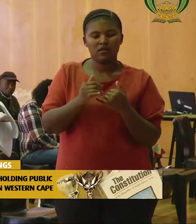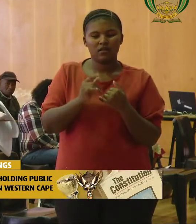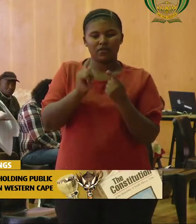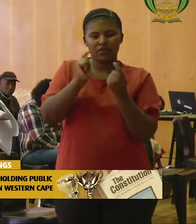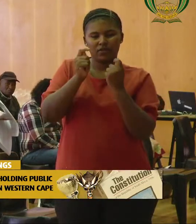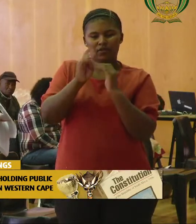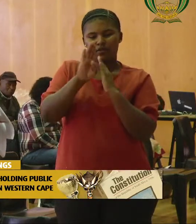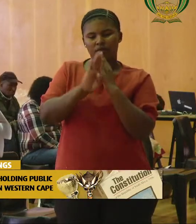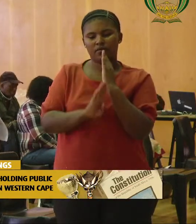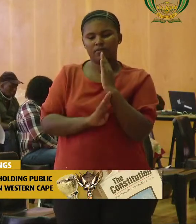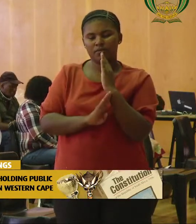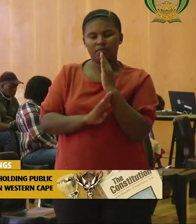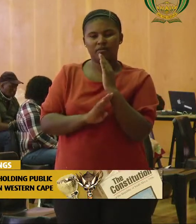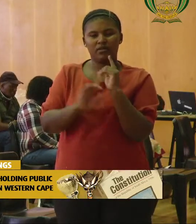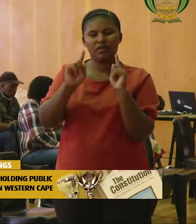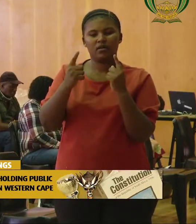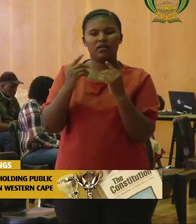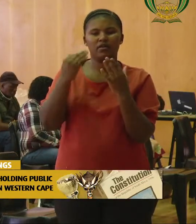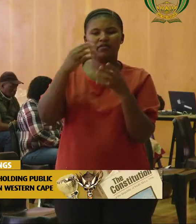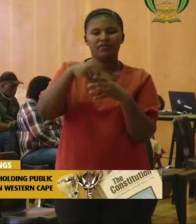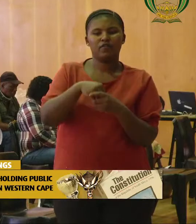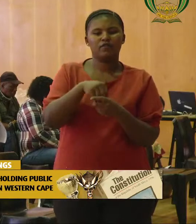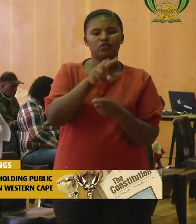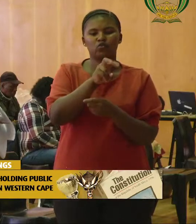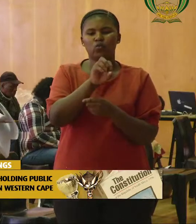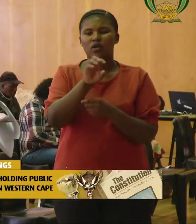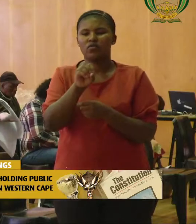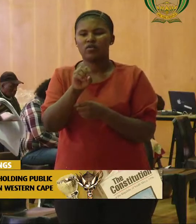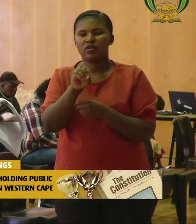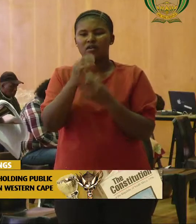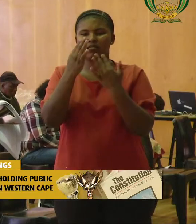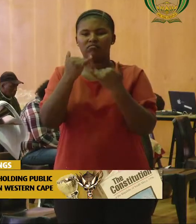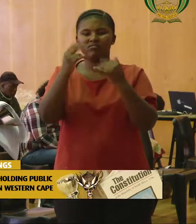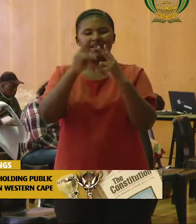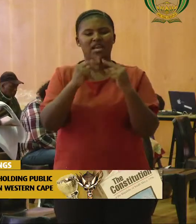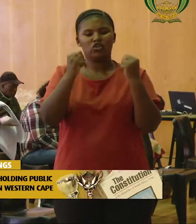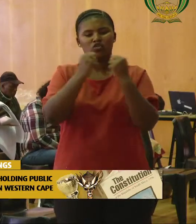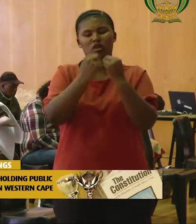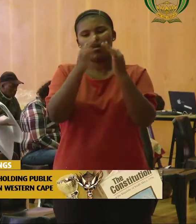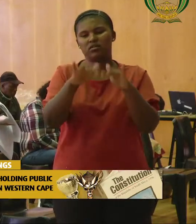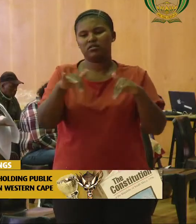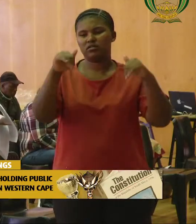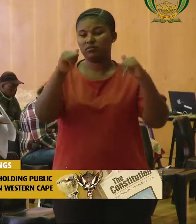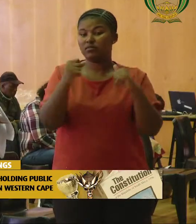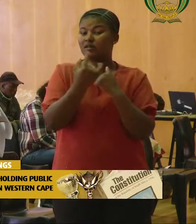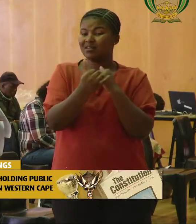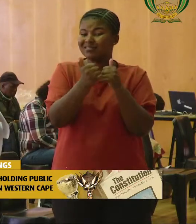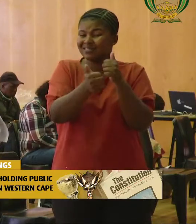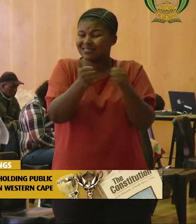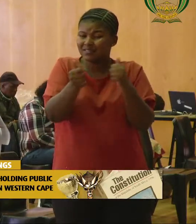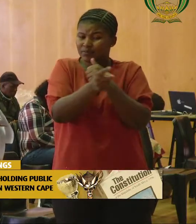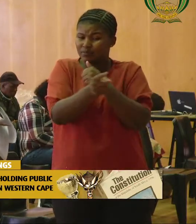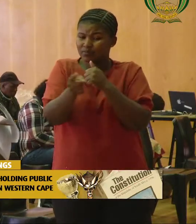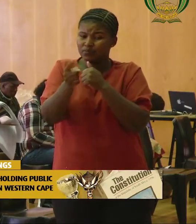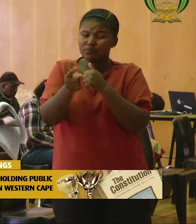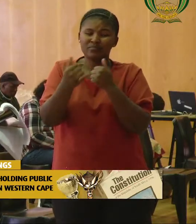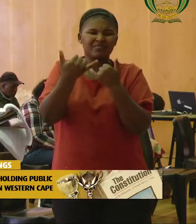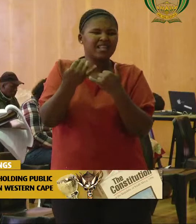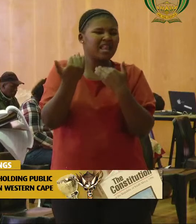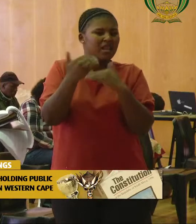not able to contest the 200 national to national seats in the National Assembly. These seats are exclusively